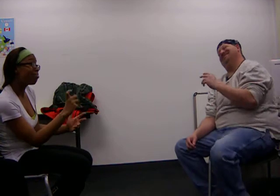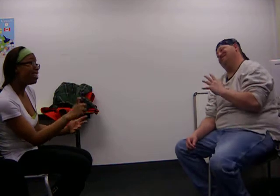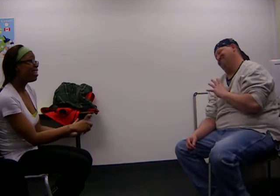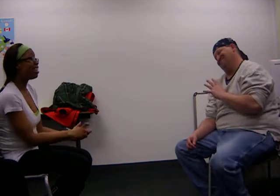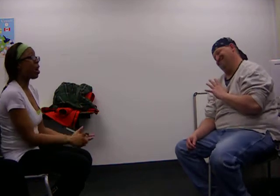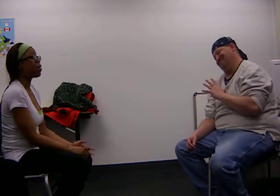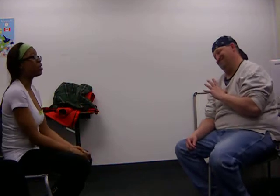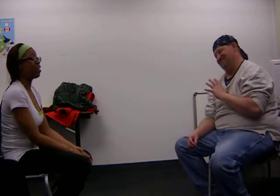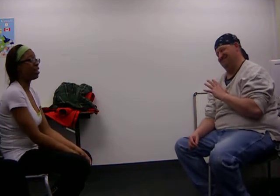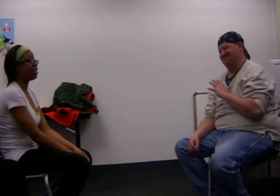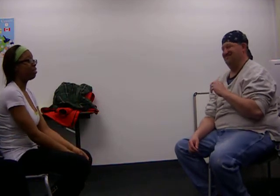No, it's fine.